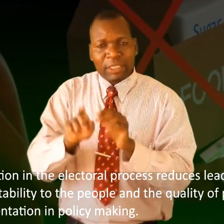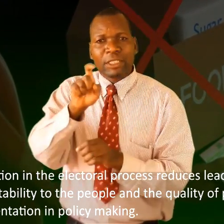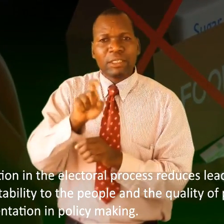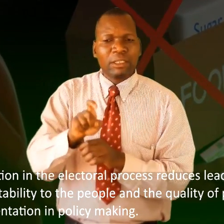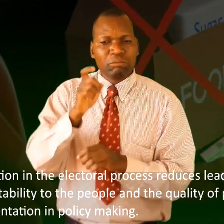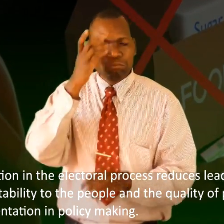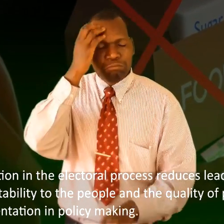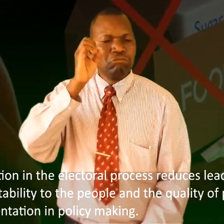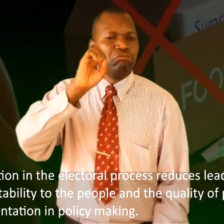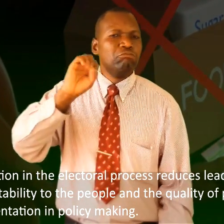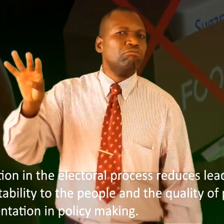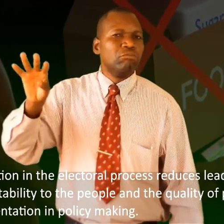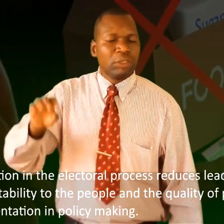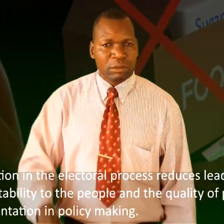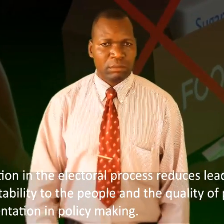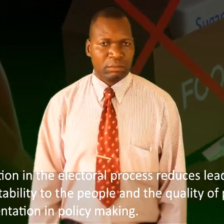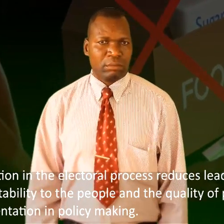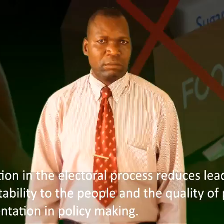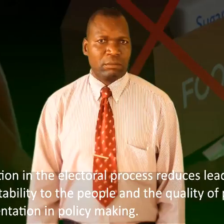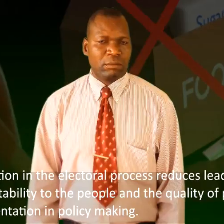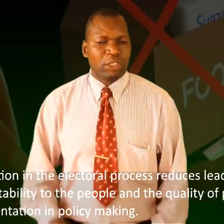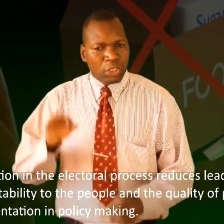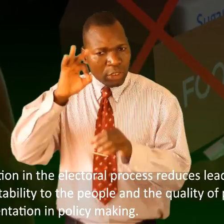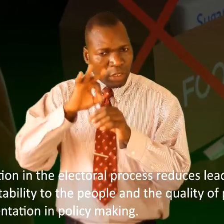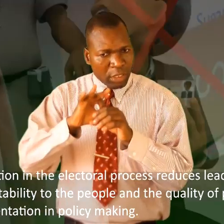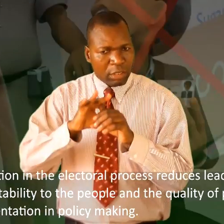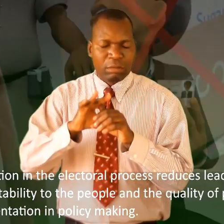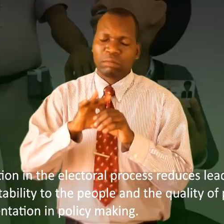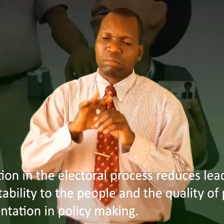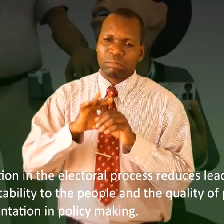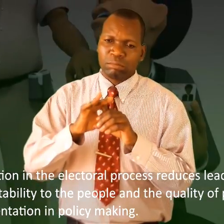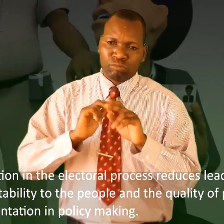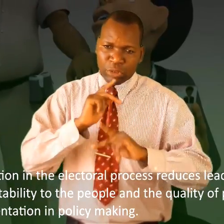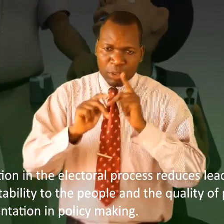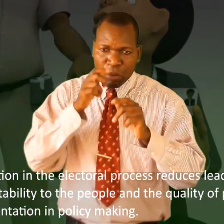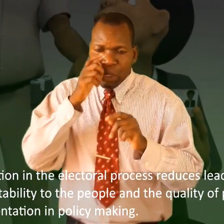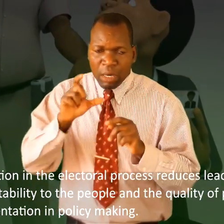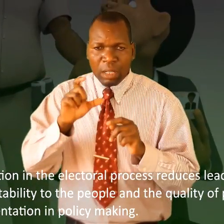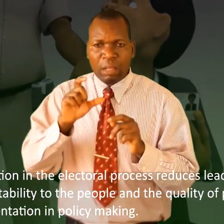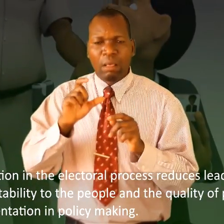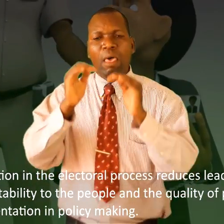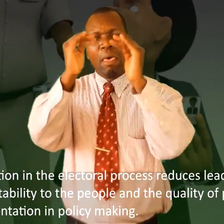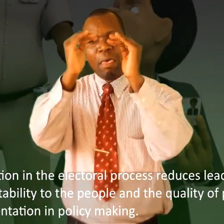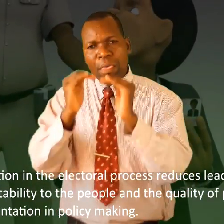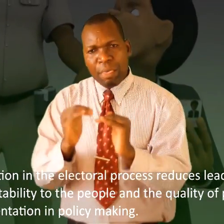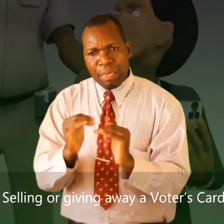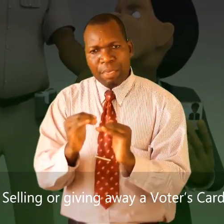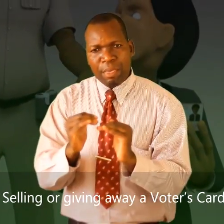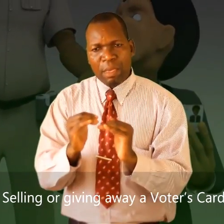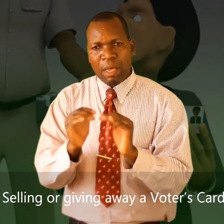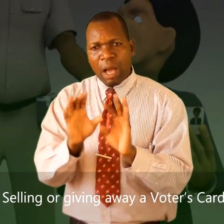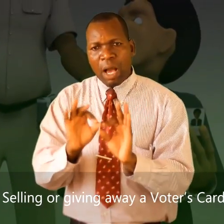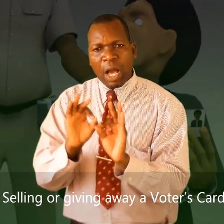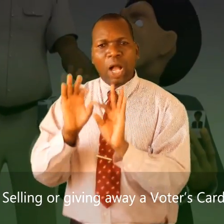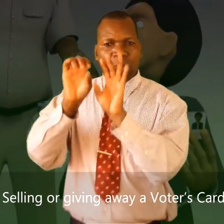the people and the quality of people's representation in policy making. selling or giving away a voter's